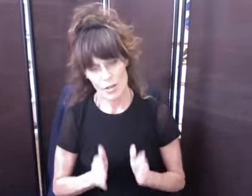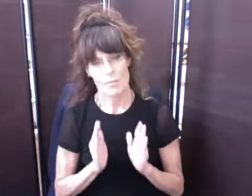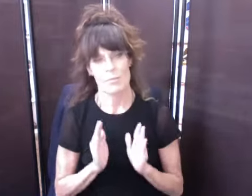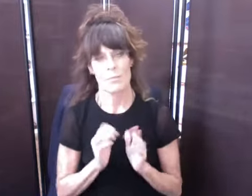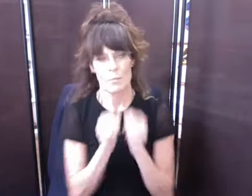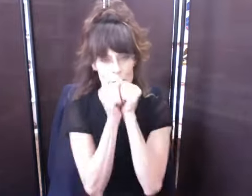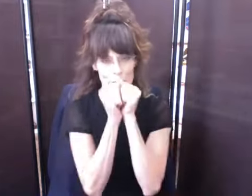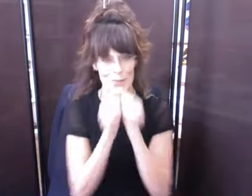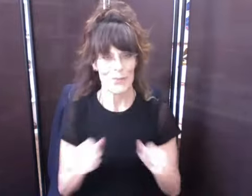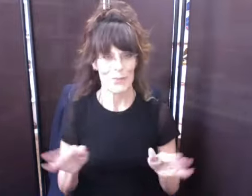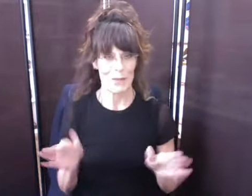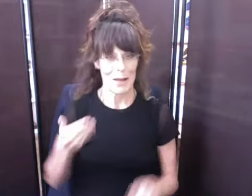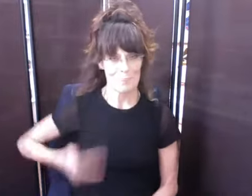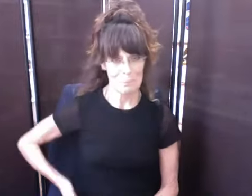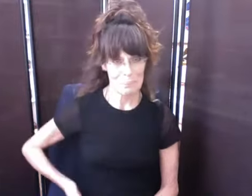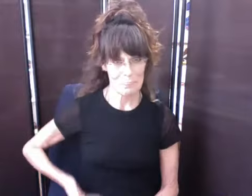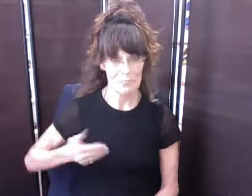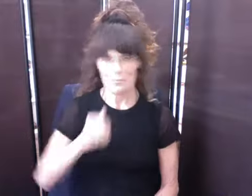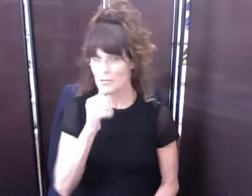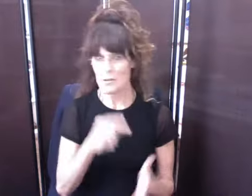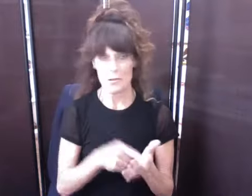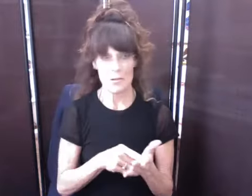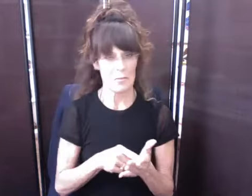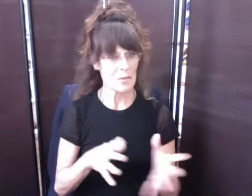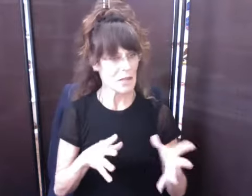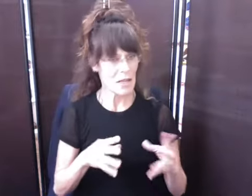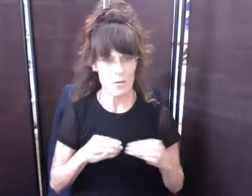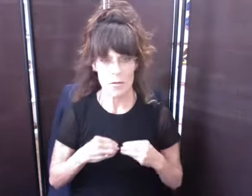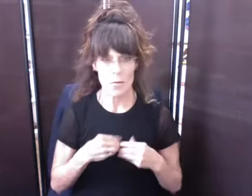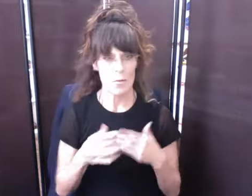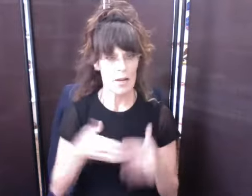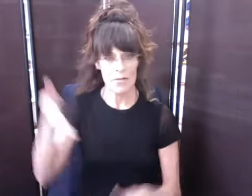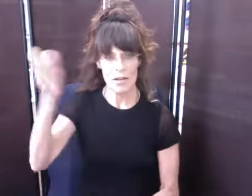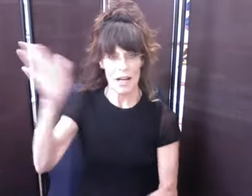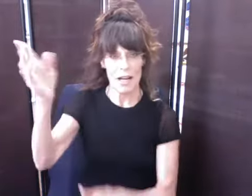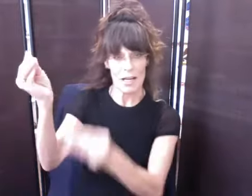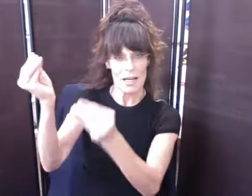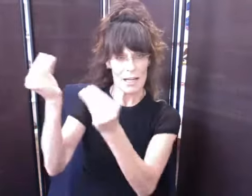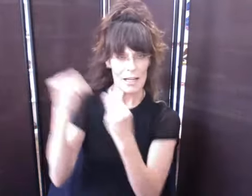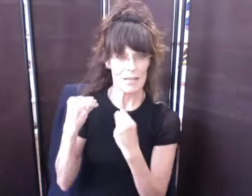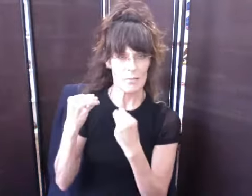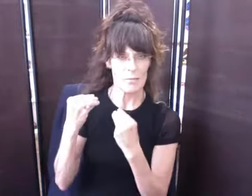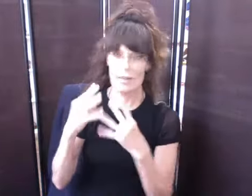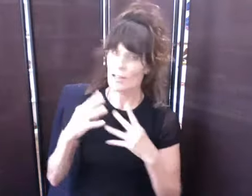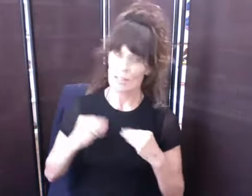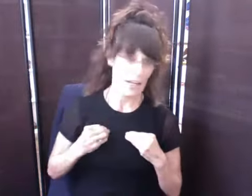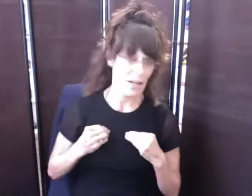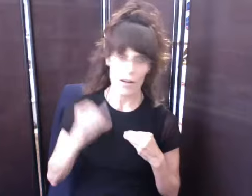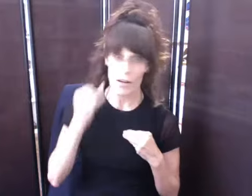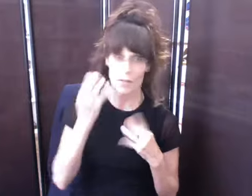None of which I deserve, but I'll take it all. Whatever God wants to give me, I'll take it all because I don't deserve any of it. So if He wants to give me more, I'm all in. He can give me more if He